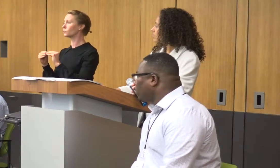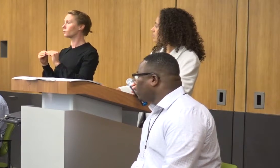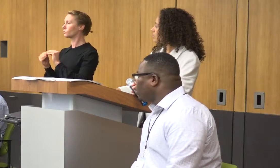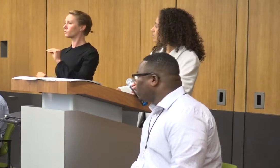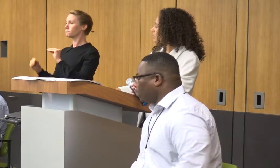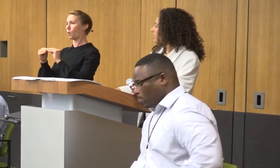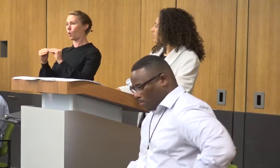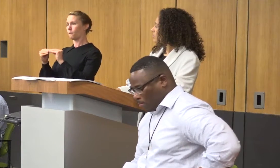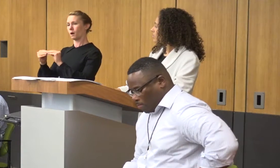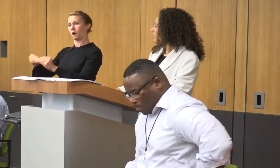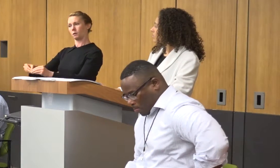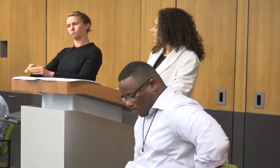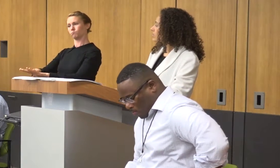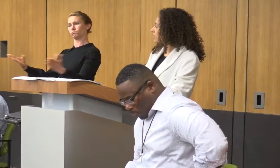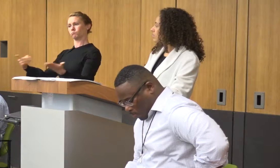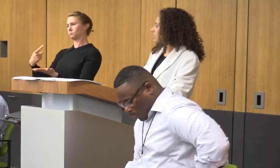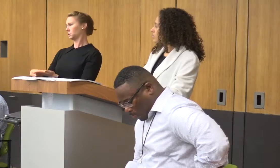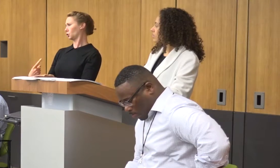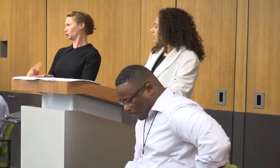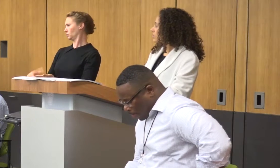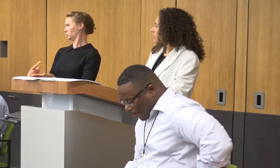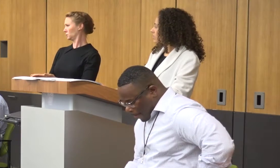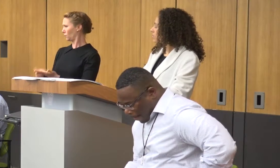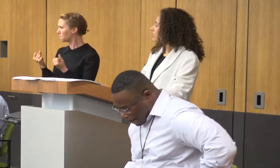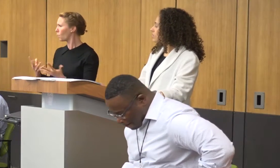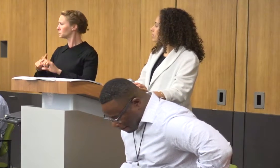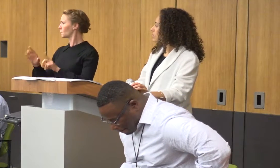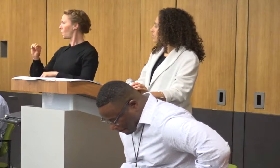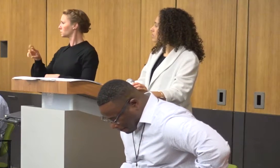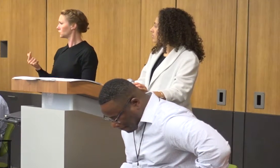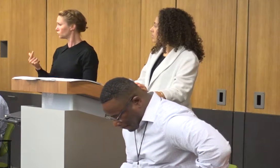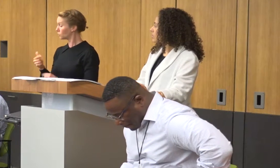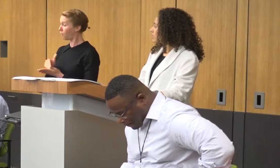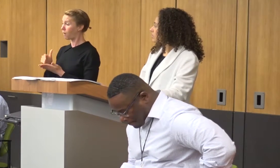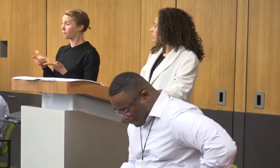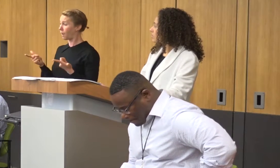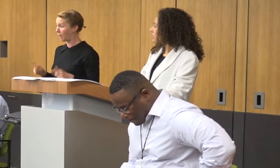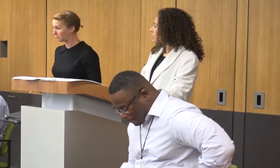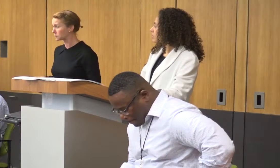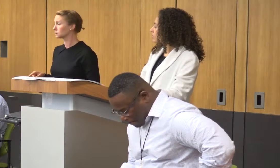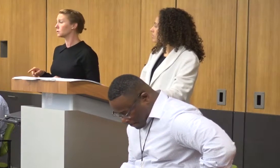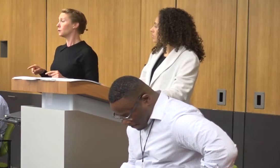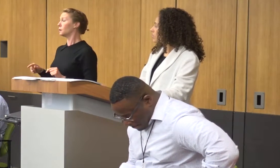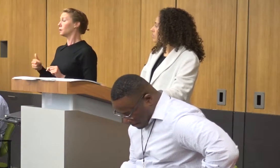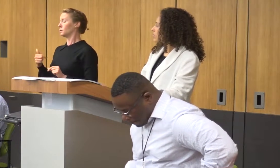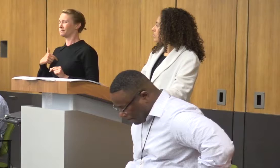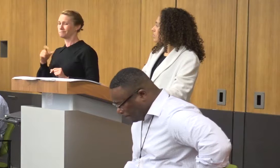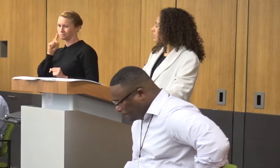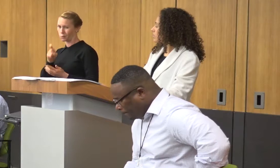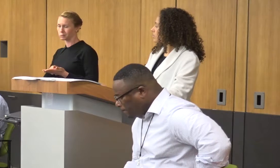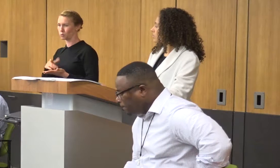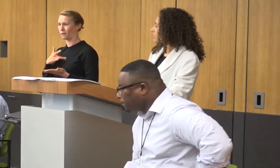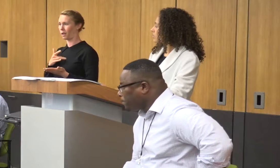more of a forum for multiple organizations. You know, because a lot of times, what I find discouraging